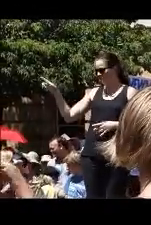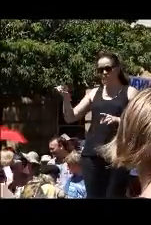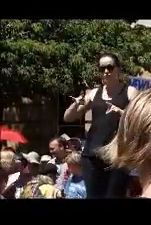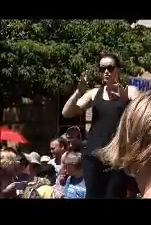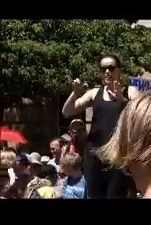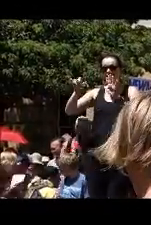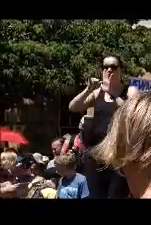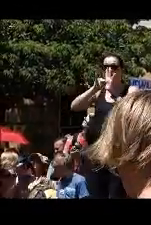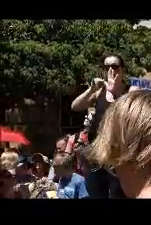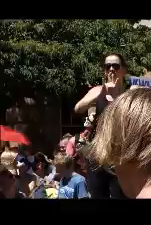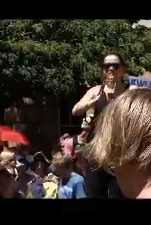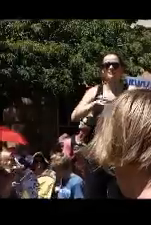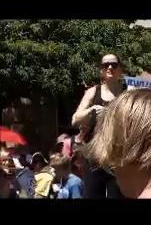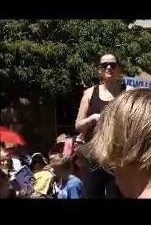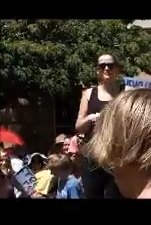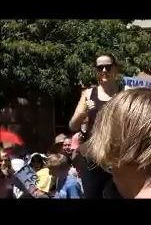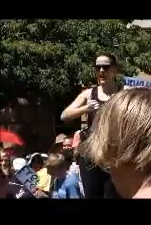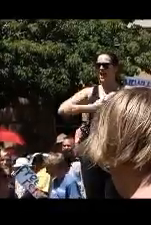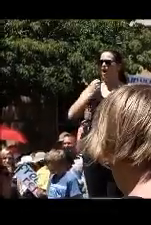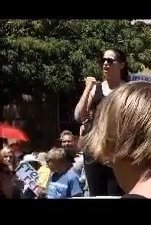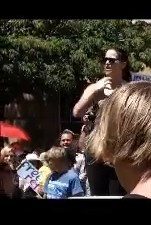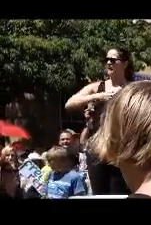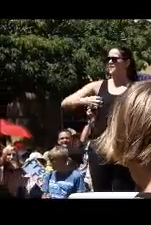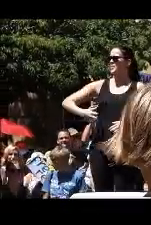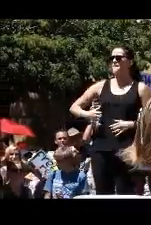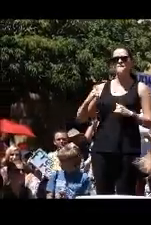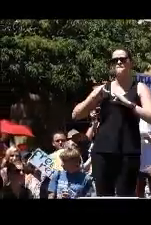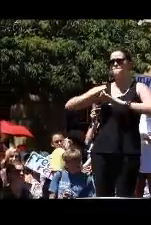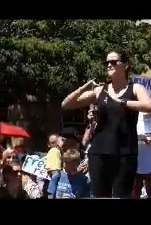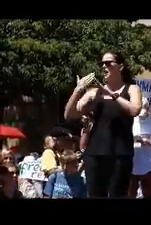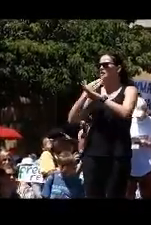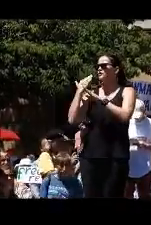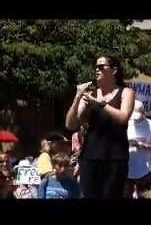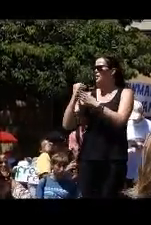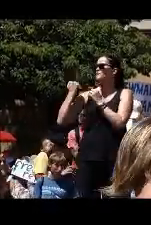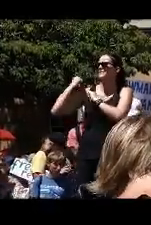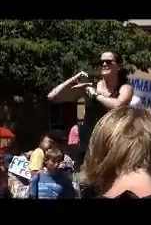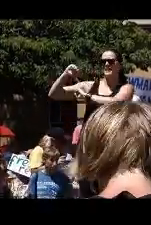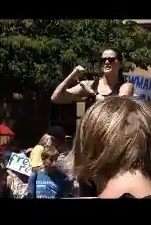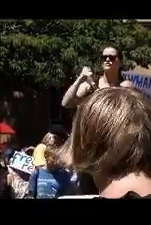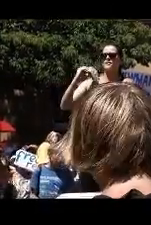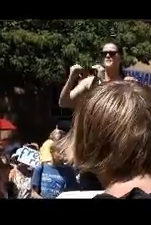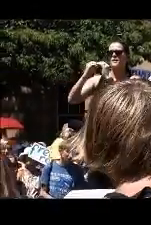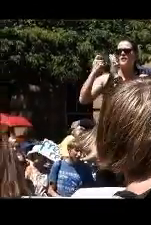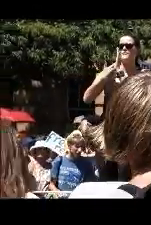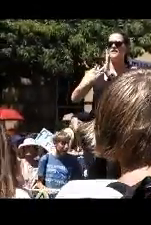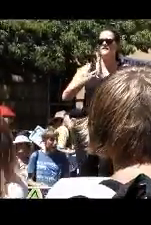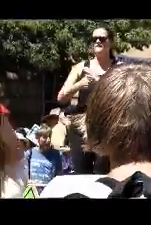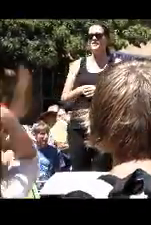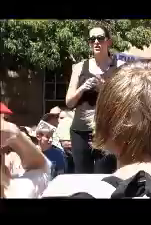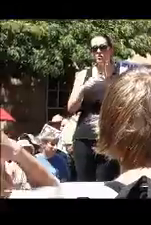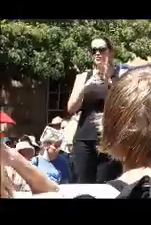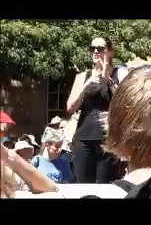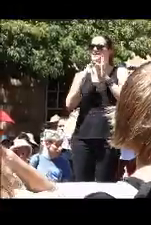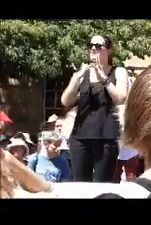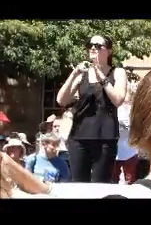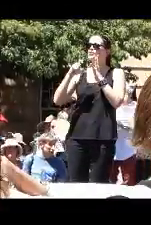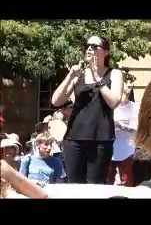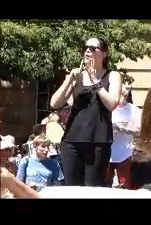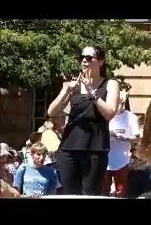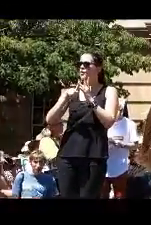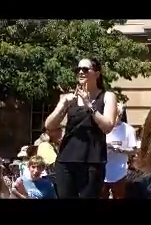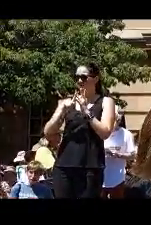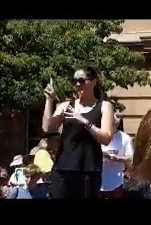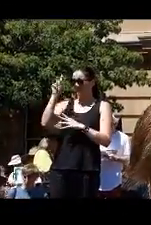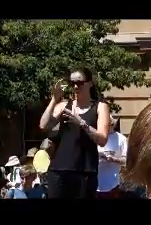But our governments are doing a bad job of protecting the Great Barrier Reef. They're not protecting. UNESCO is currently